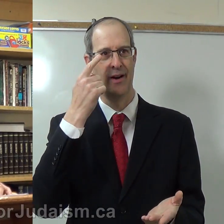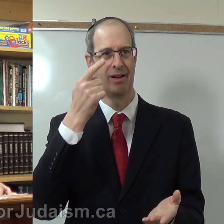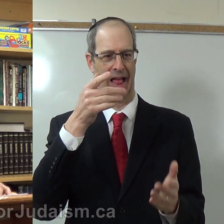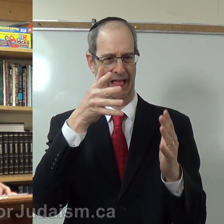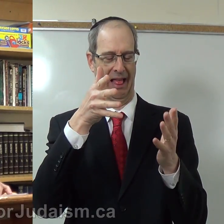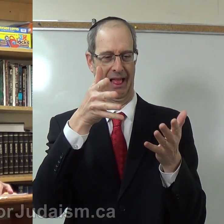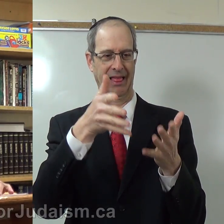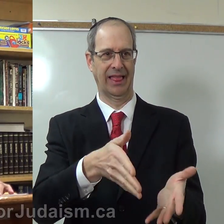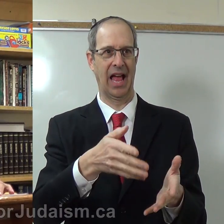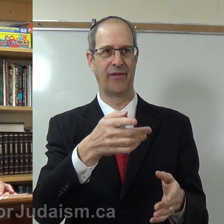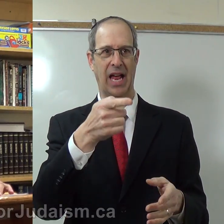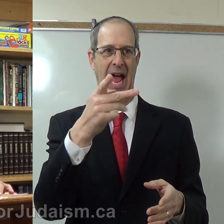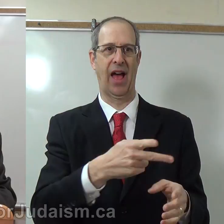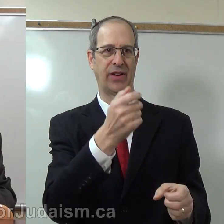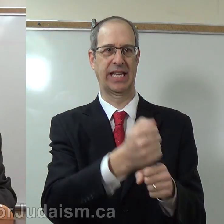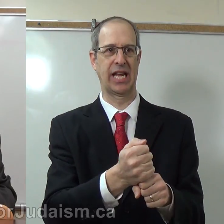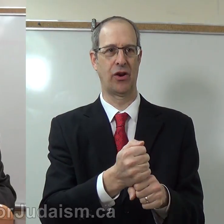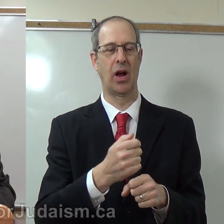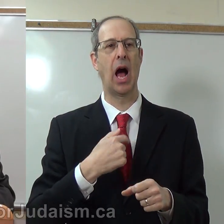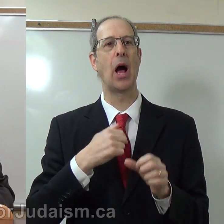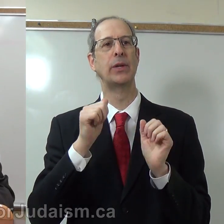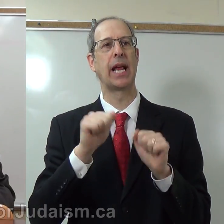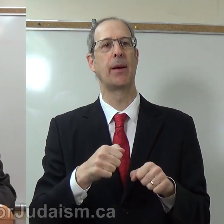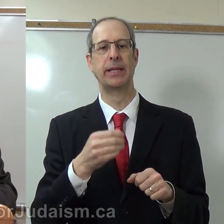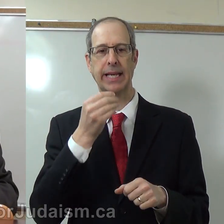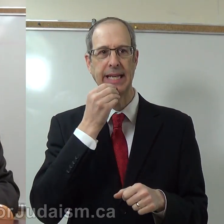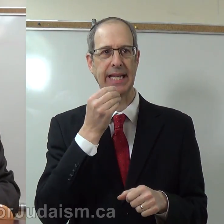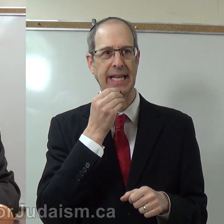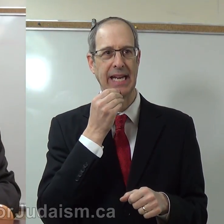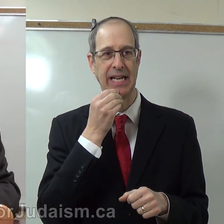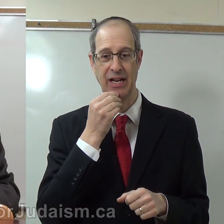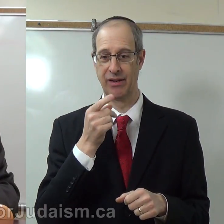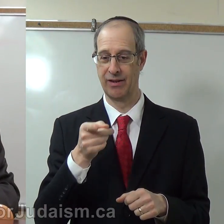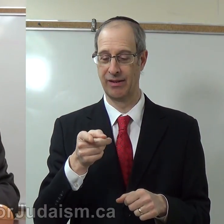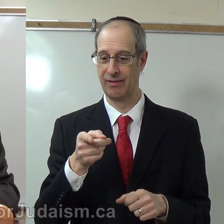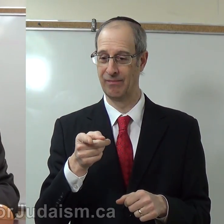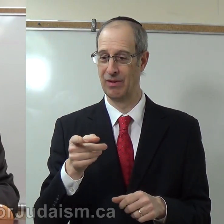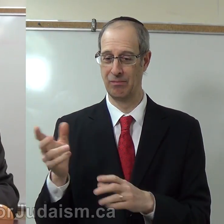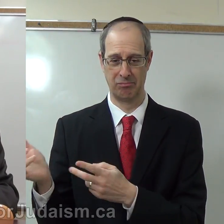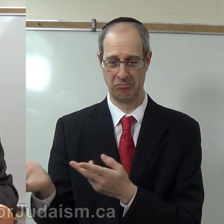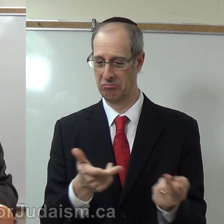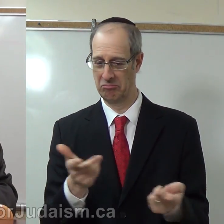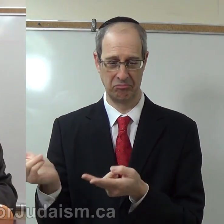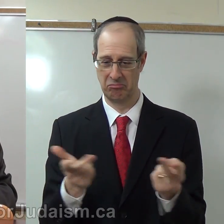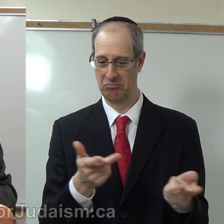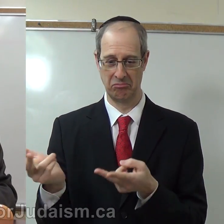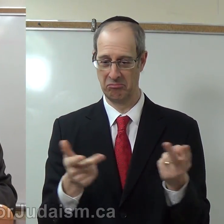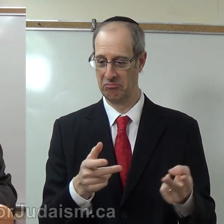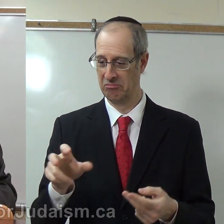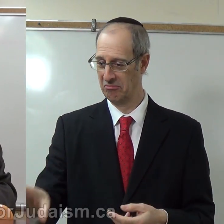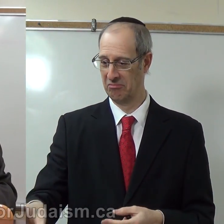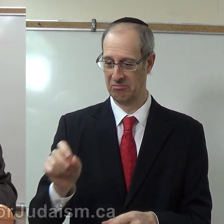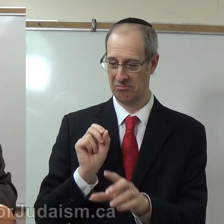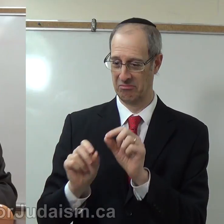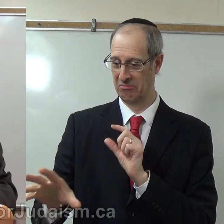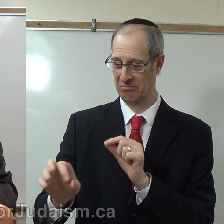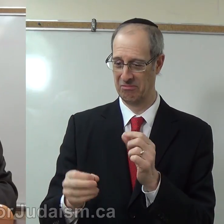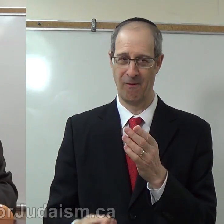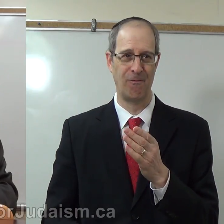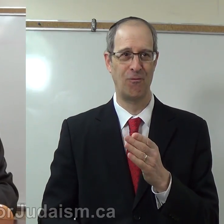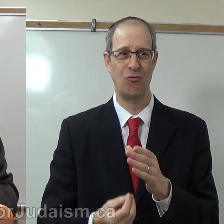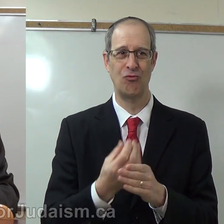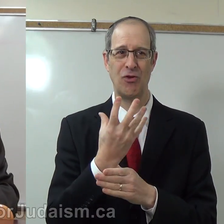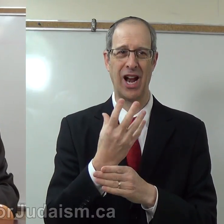I was able to eat the cookies right off the assembly line. They were so fresh